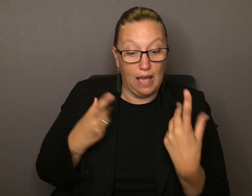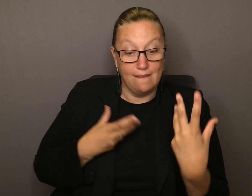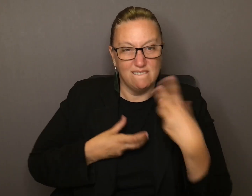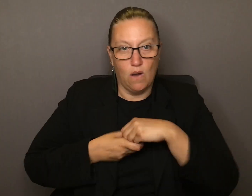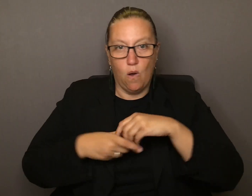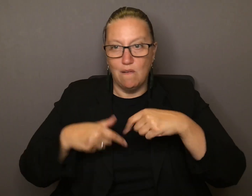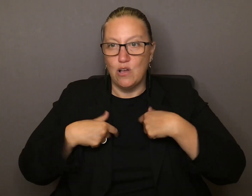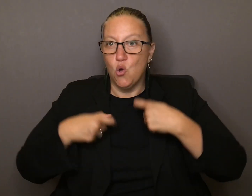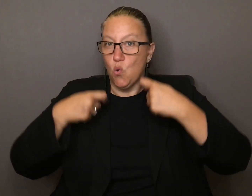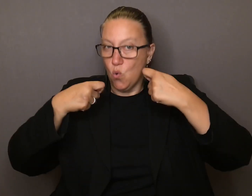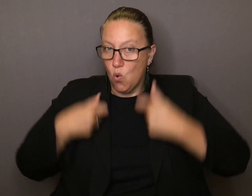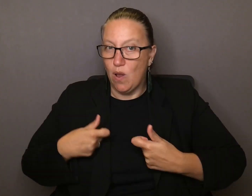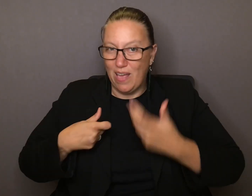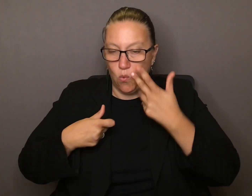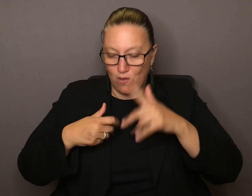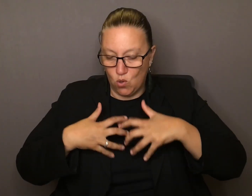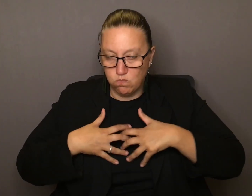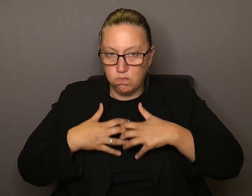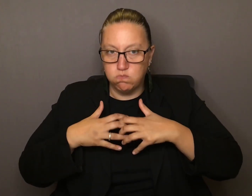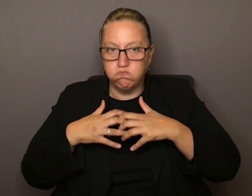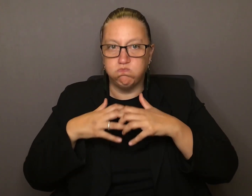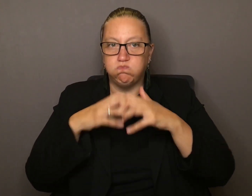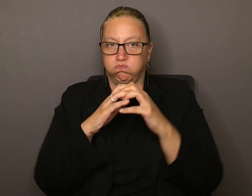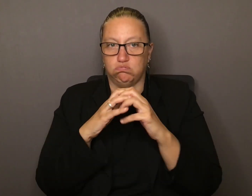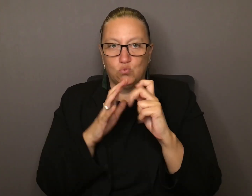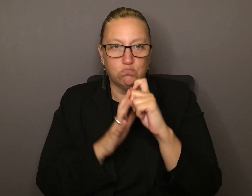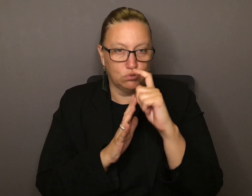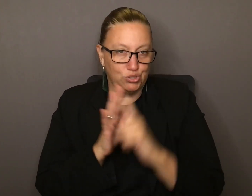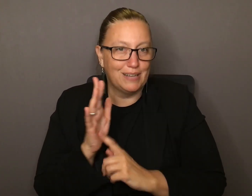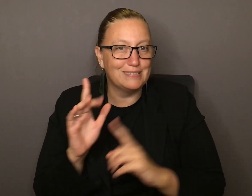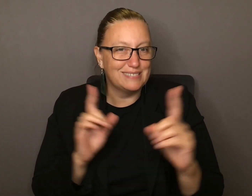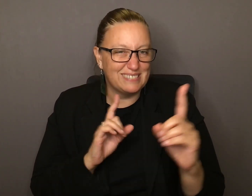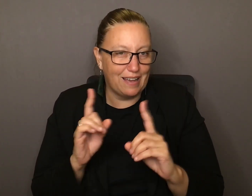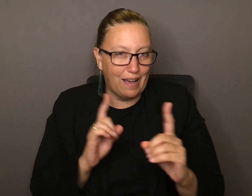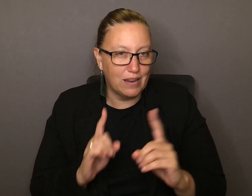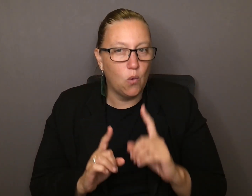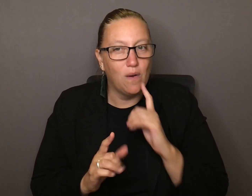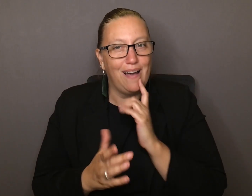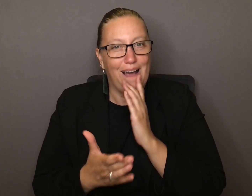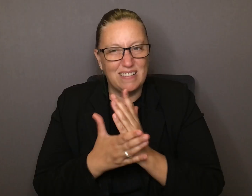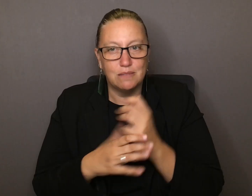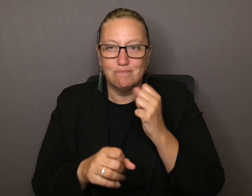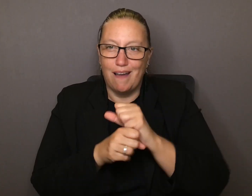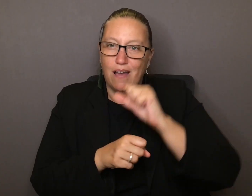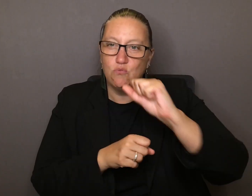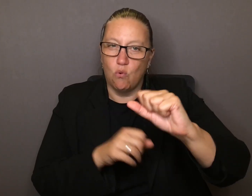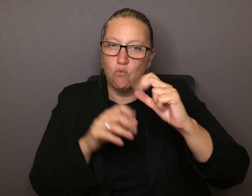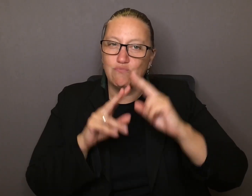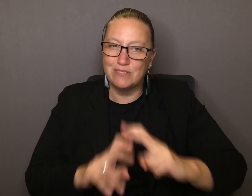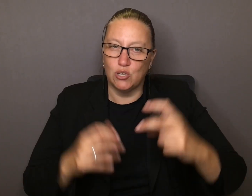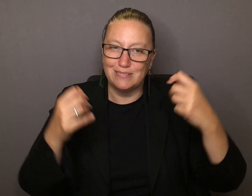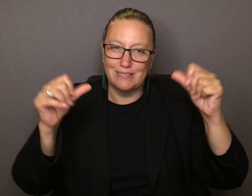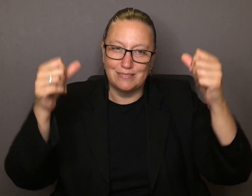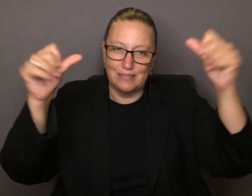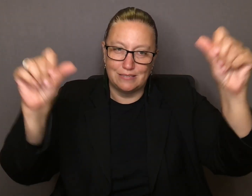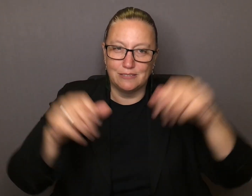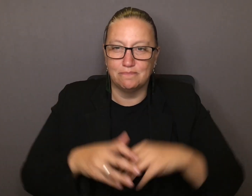in the formative stages of project design actually sets your research up for success. We can offer practical